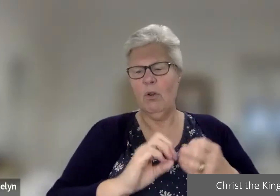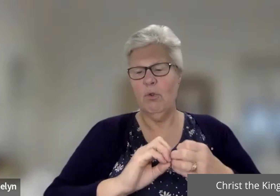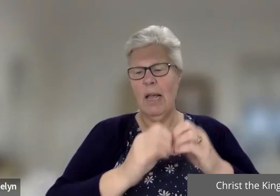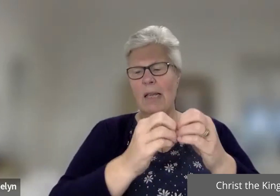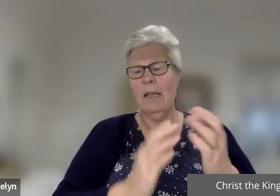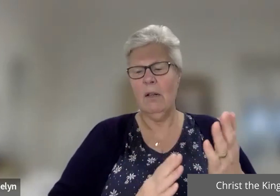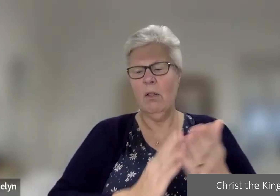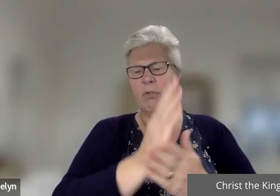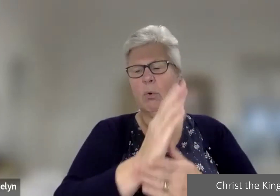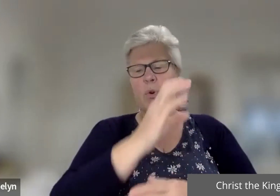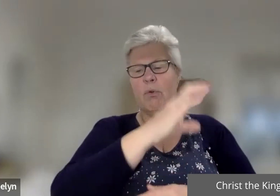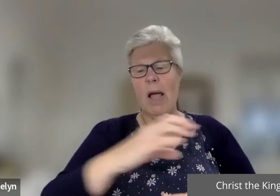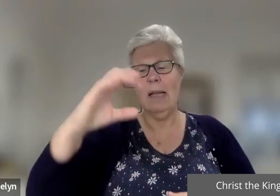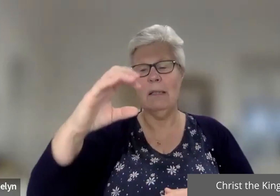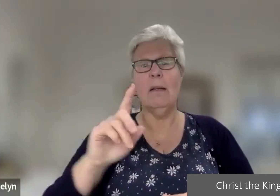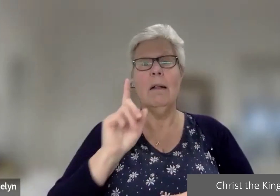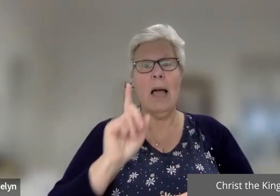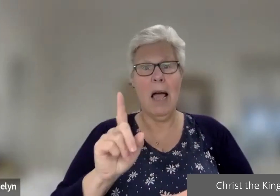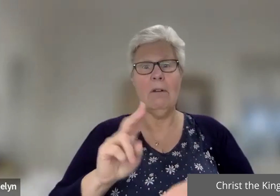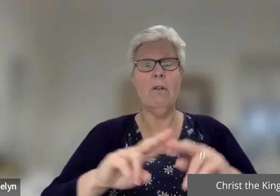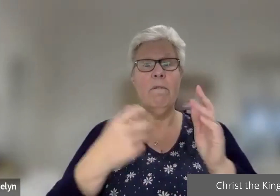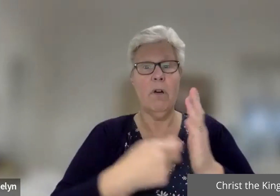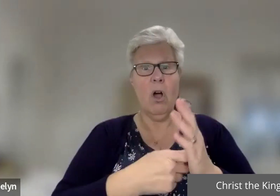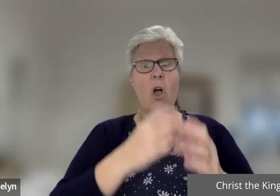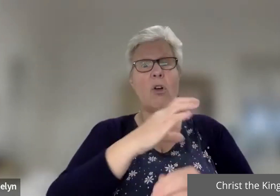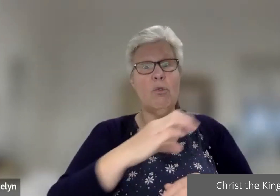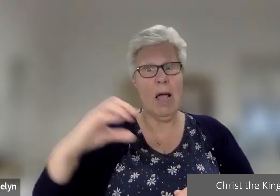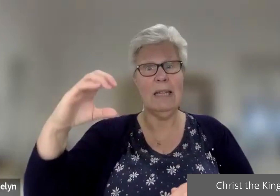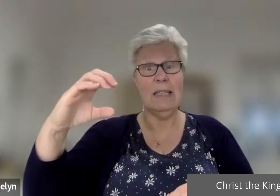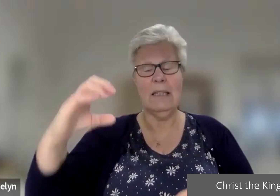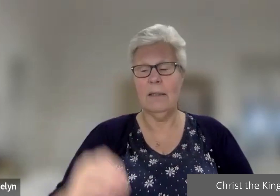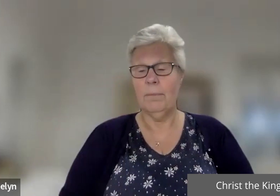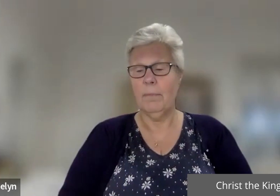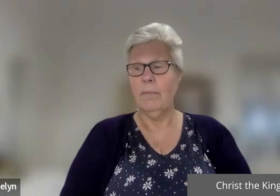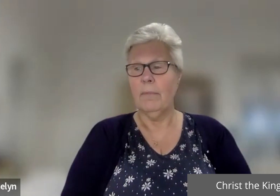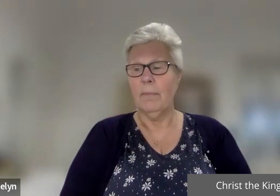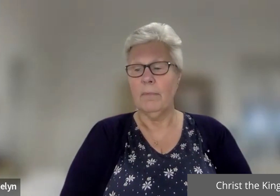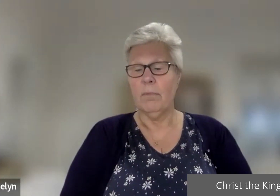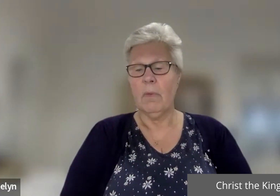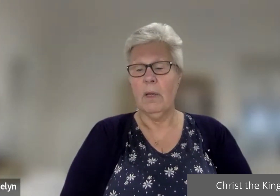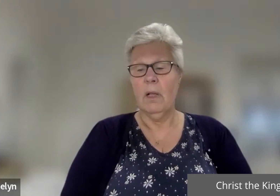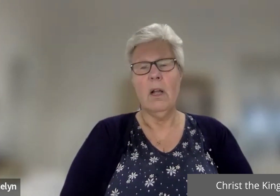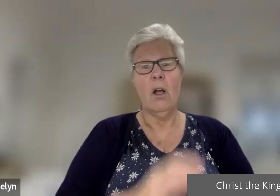things were created through Christ and for Christ.